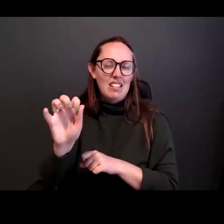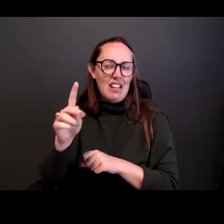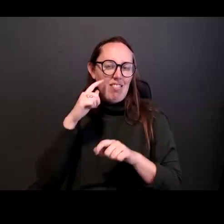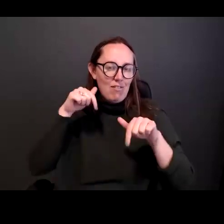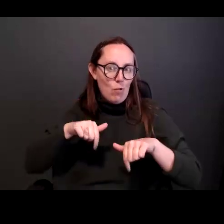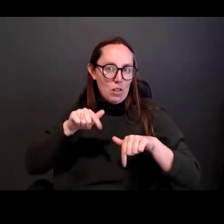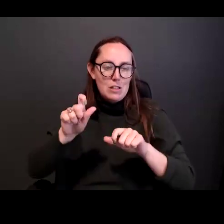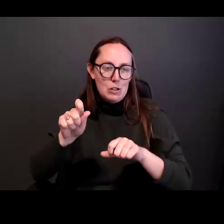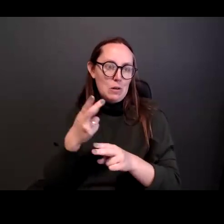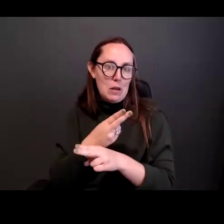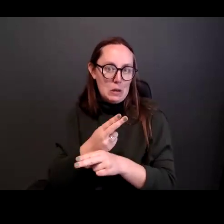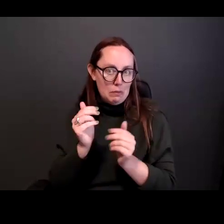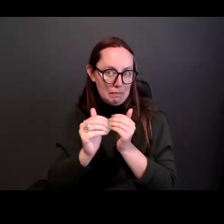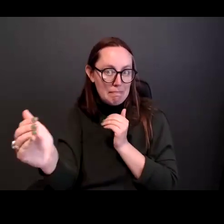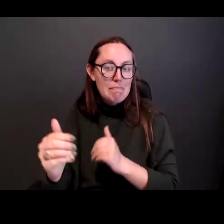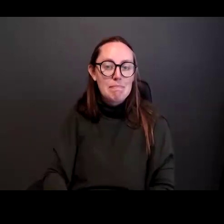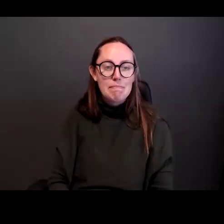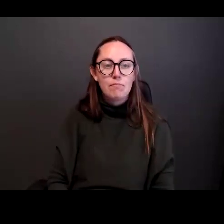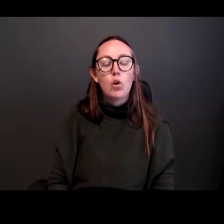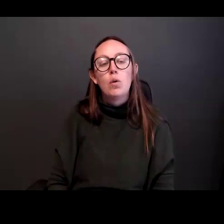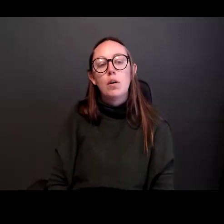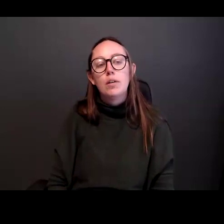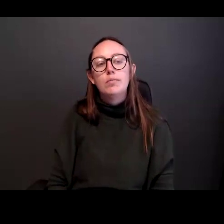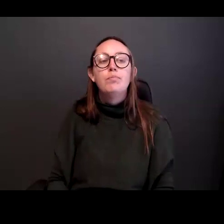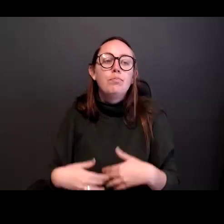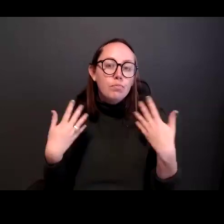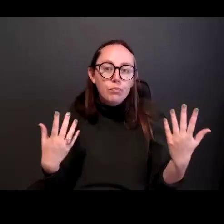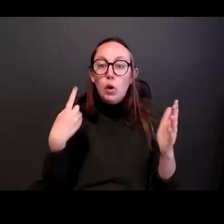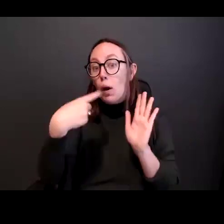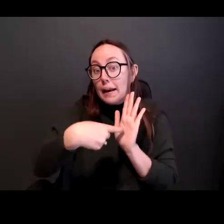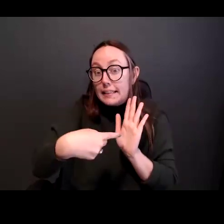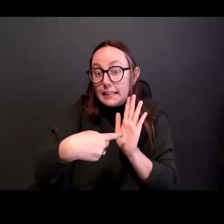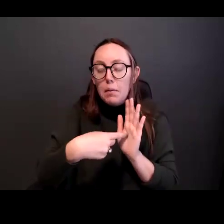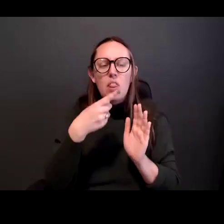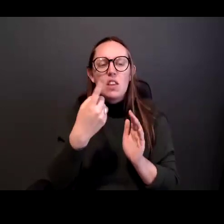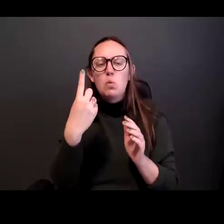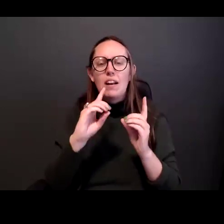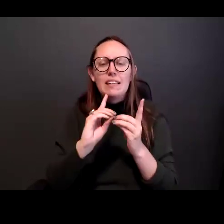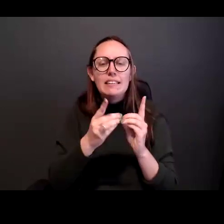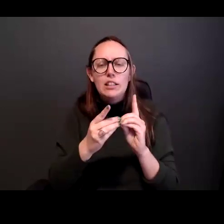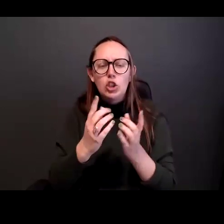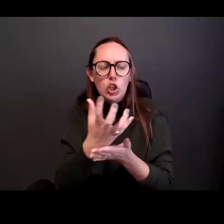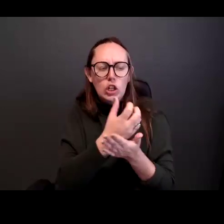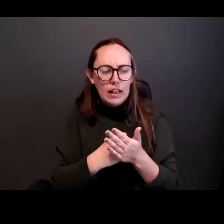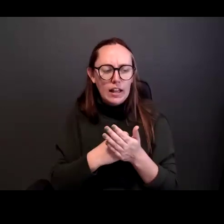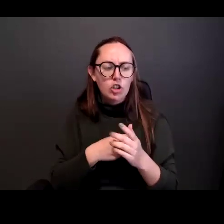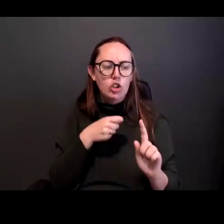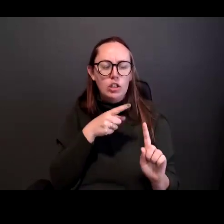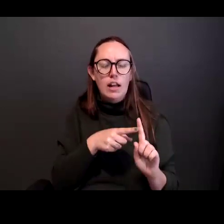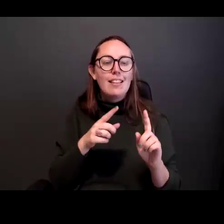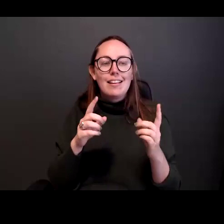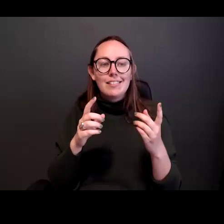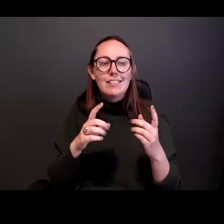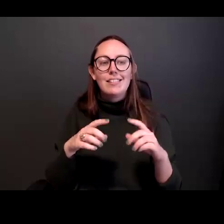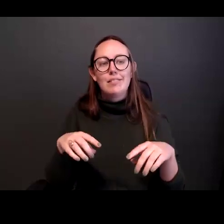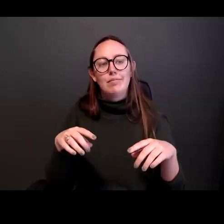at, for instance, one of our digital collections that I mentioned. So here we're at the Digital Public Library of America, and we're